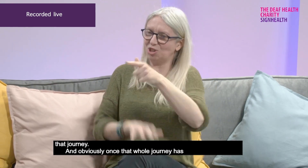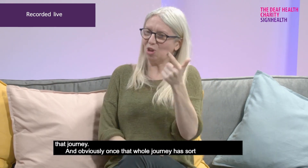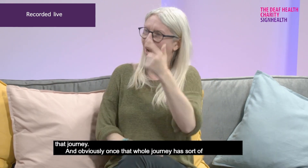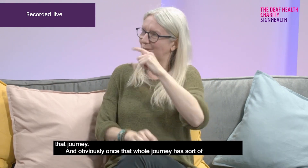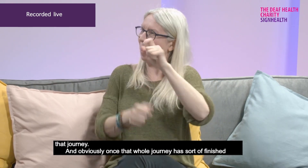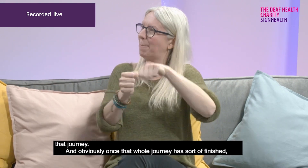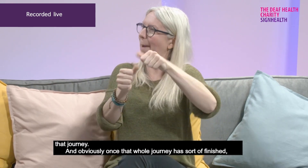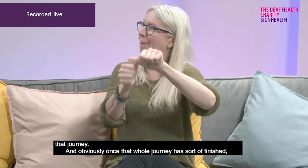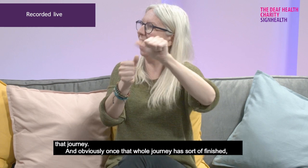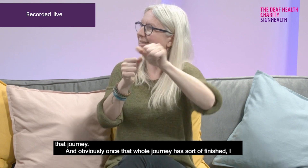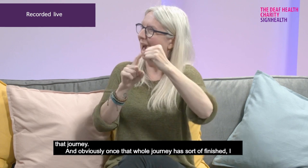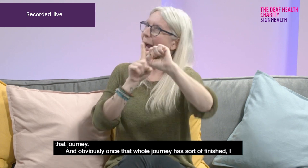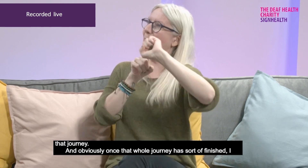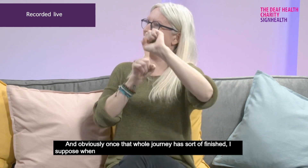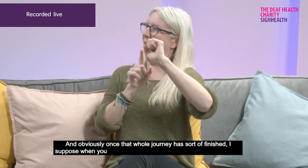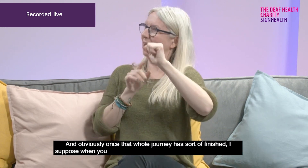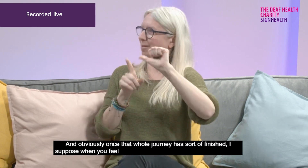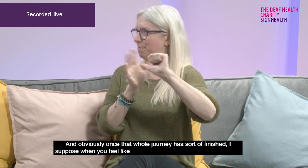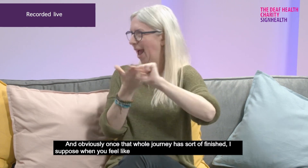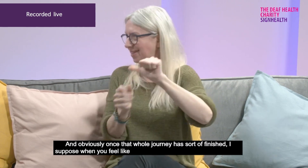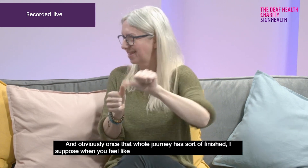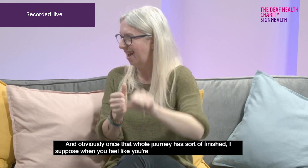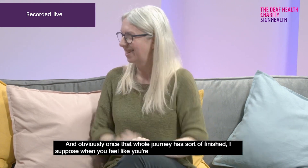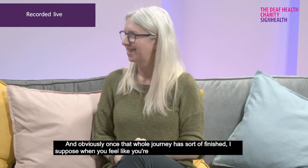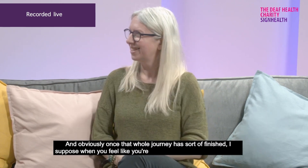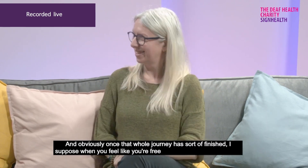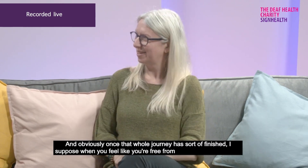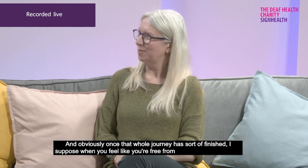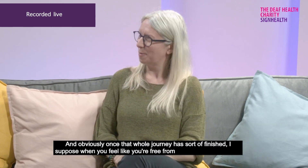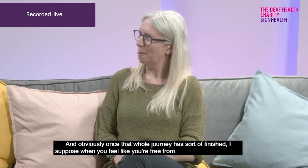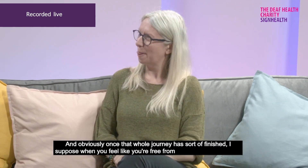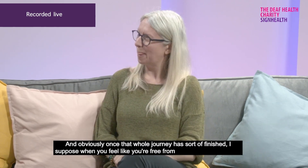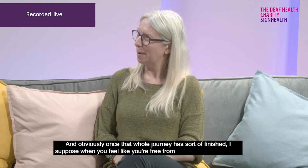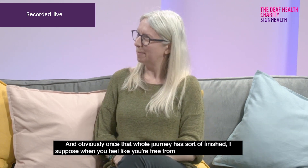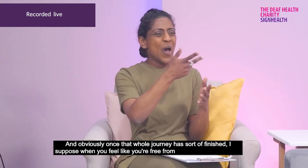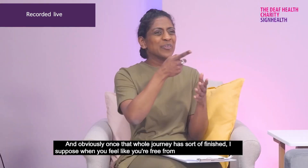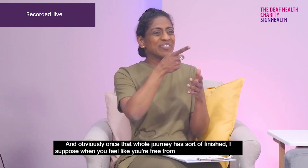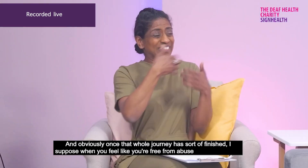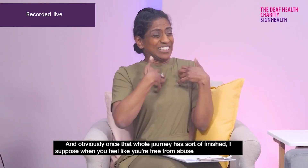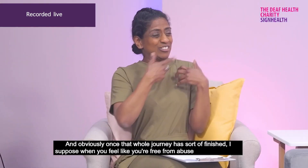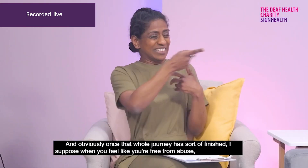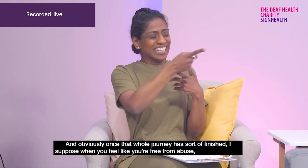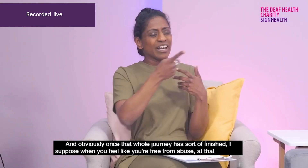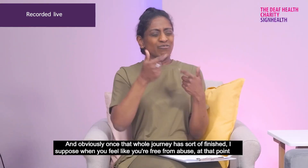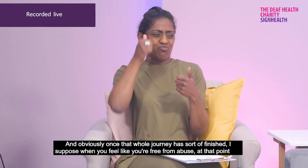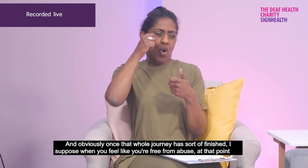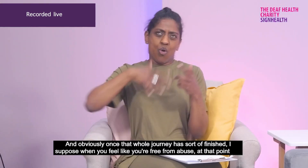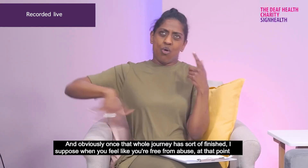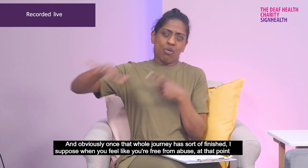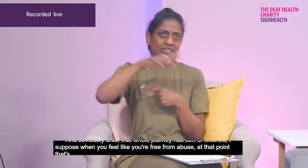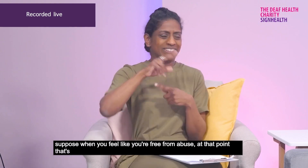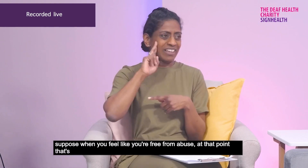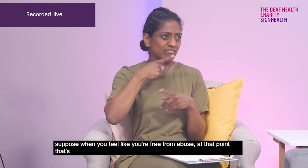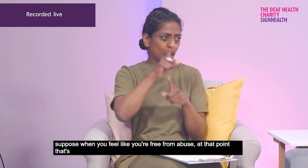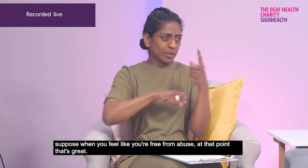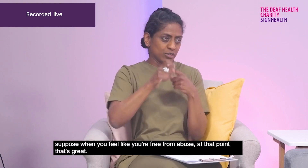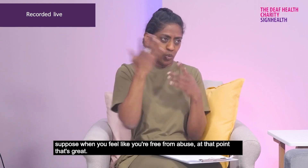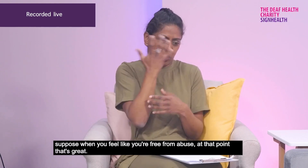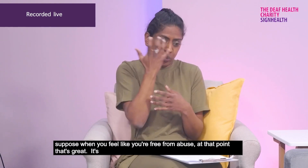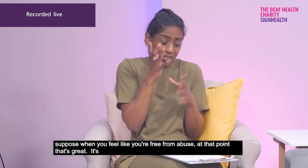has sort of finished, I suppose, when you feel like you're free from abuse, at that point, that's great. You know,